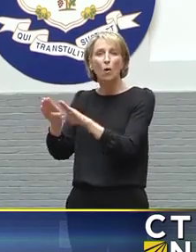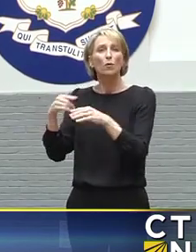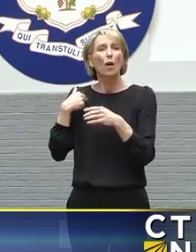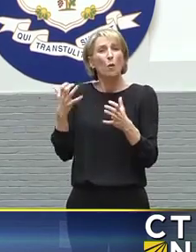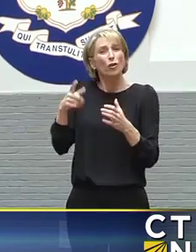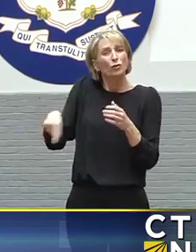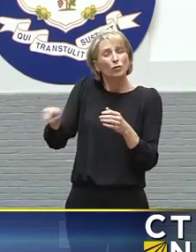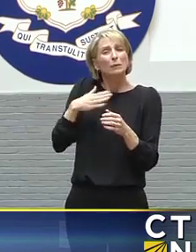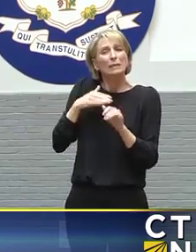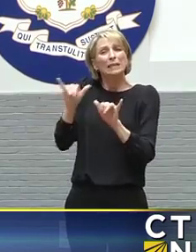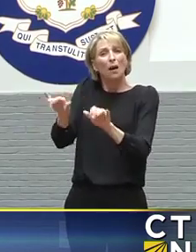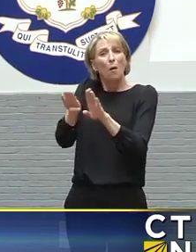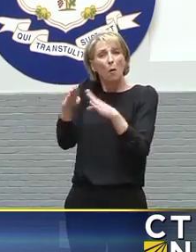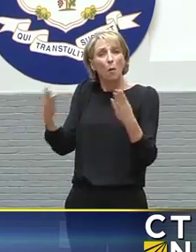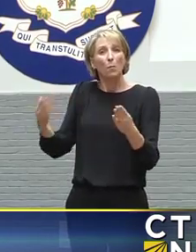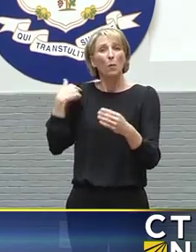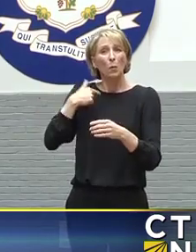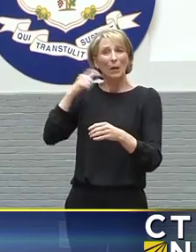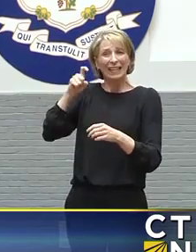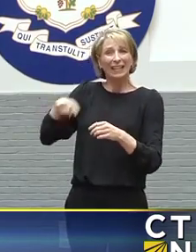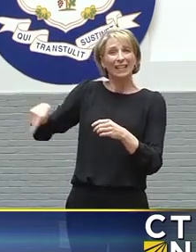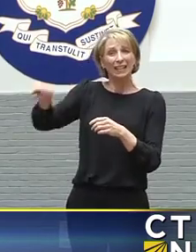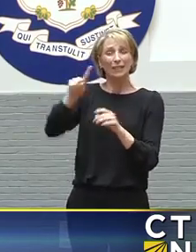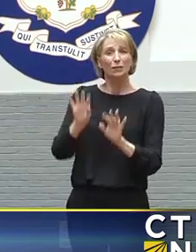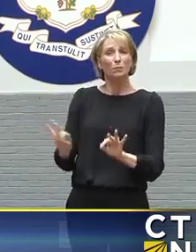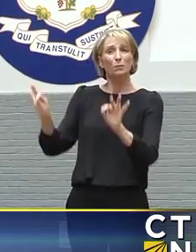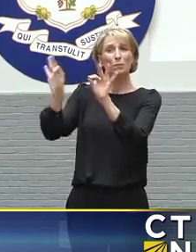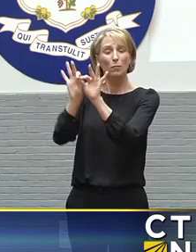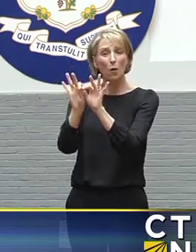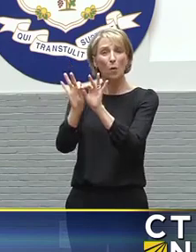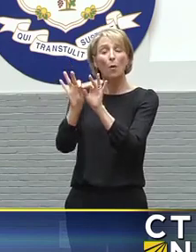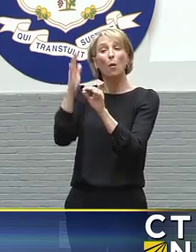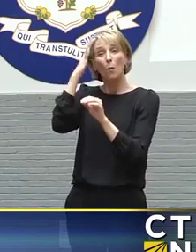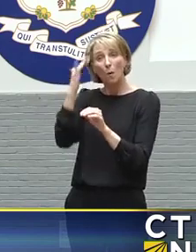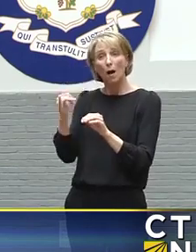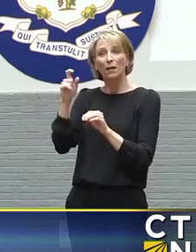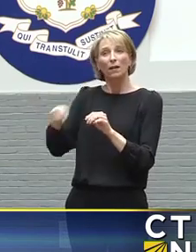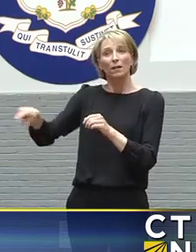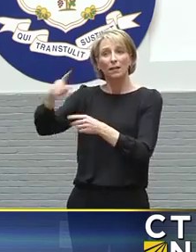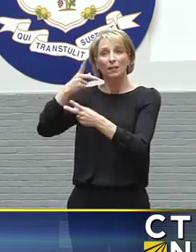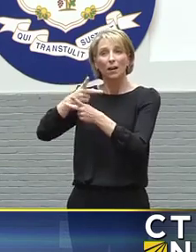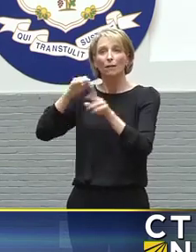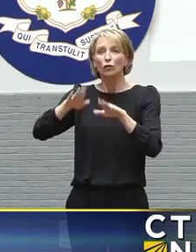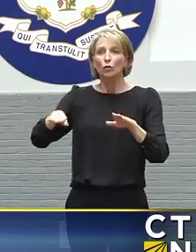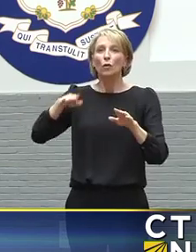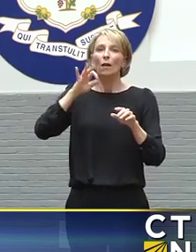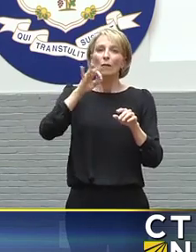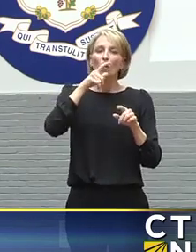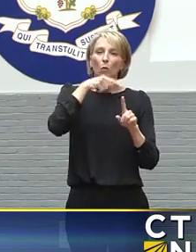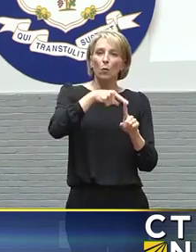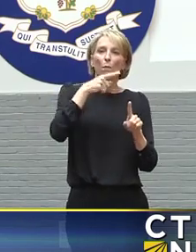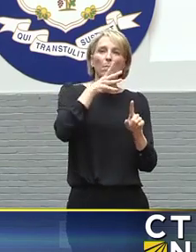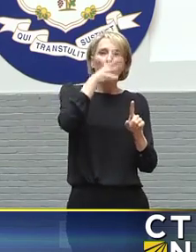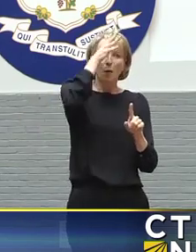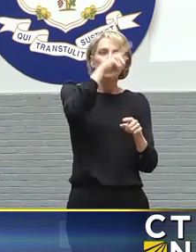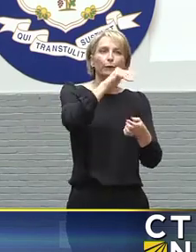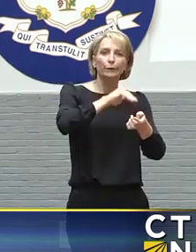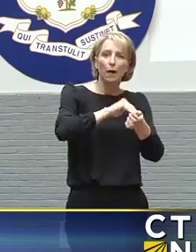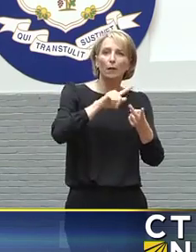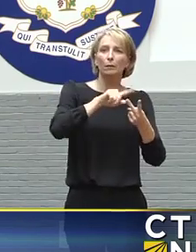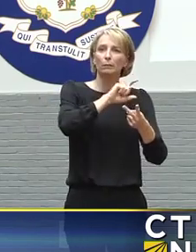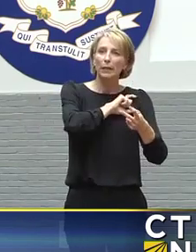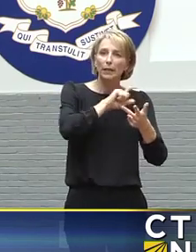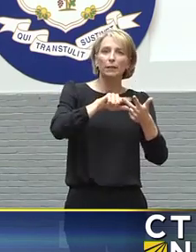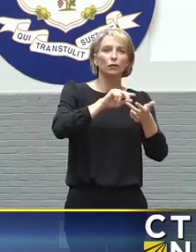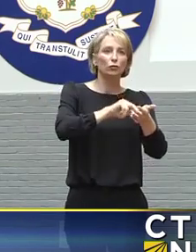just so we have that capacity, in particular for our first responders. Again, the doctors, the nurses, the police,